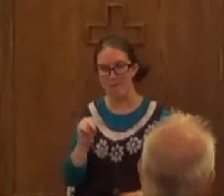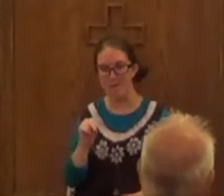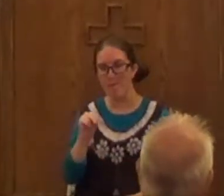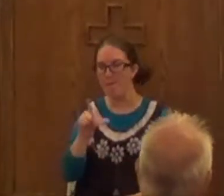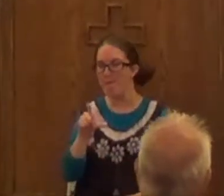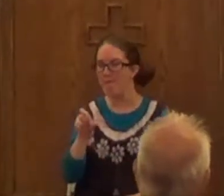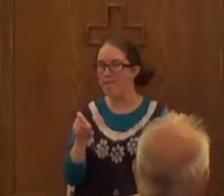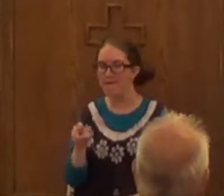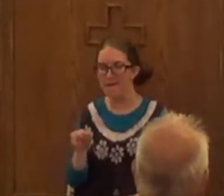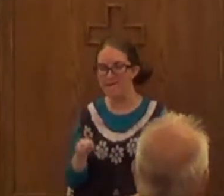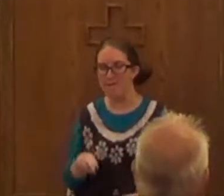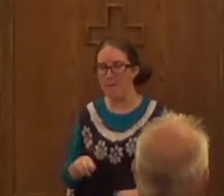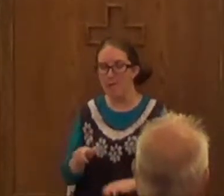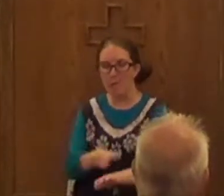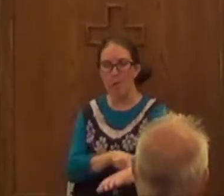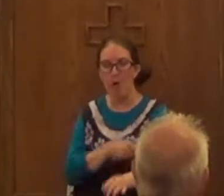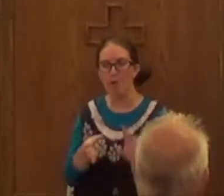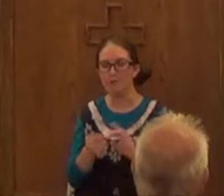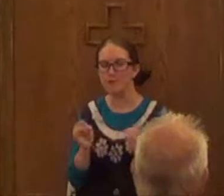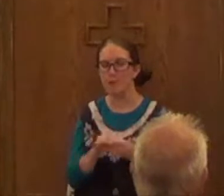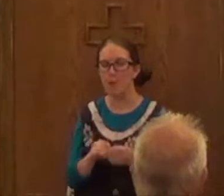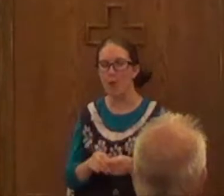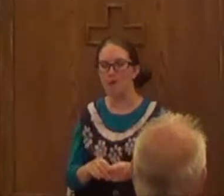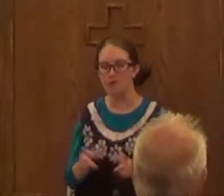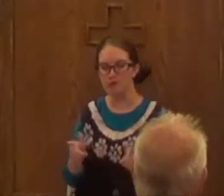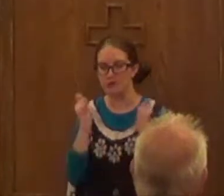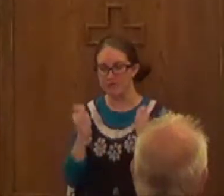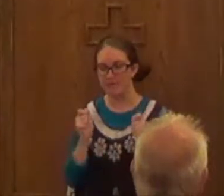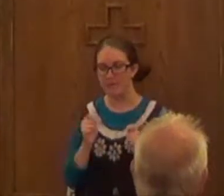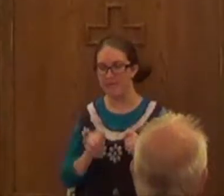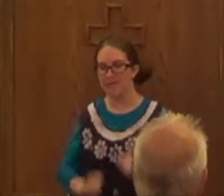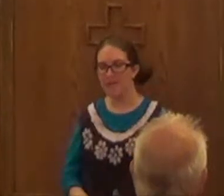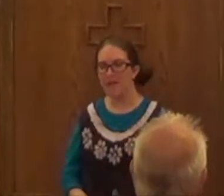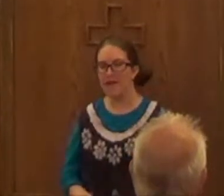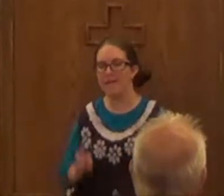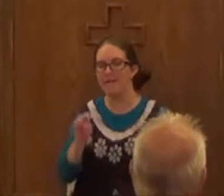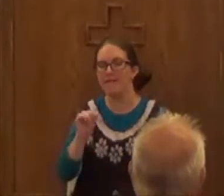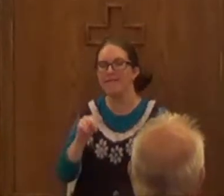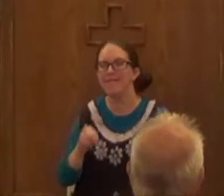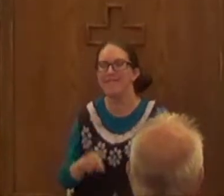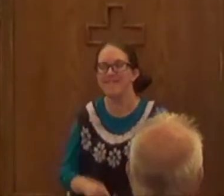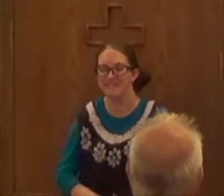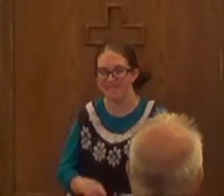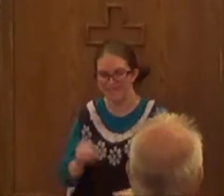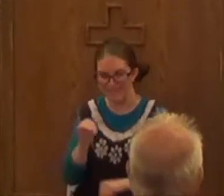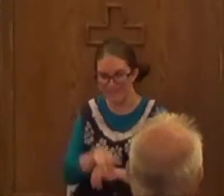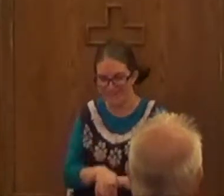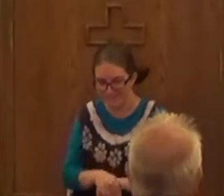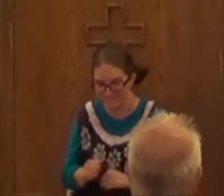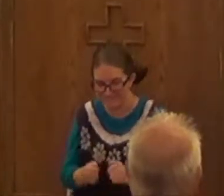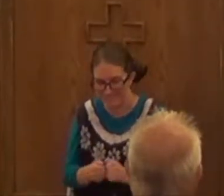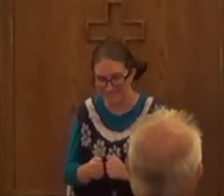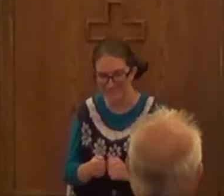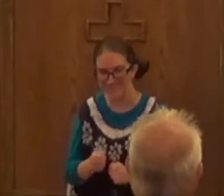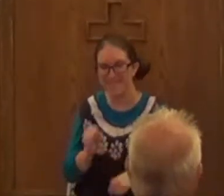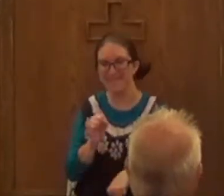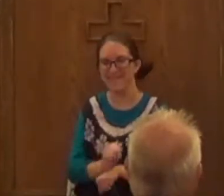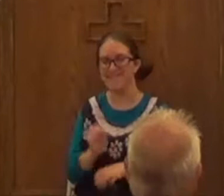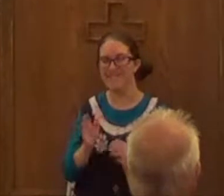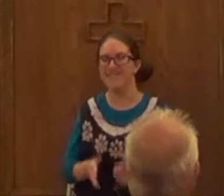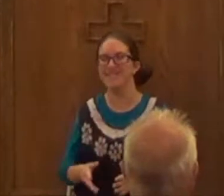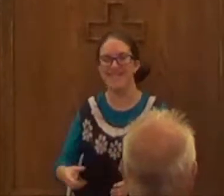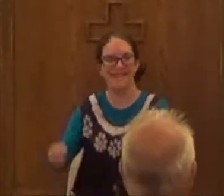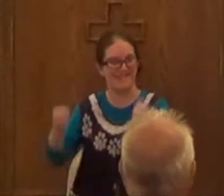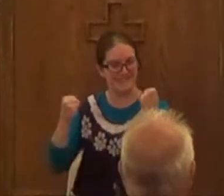it. So long story short, they had a unique night with the staff getting me out of there. We had some strength pull